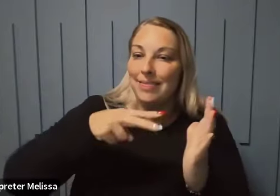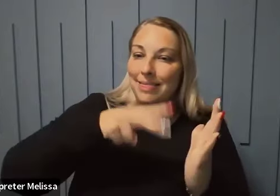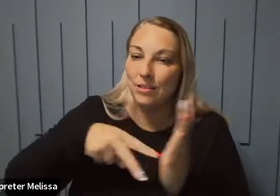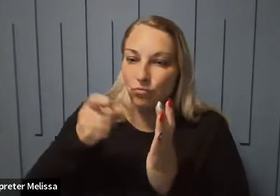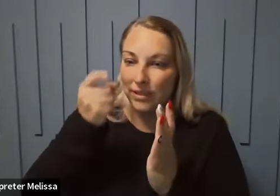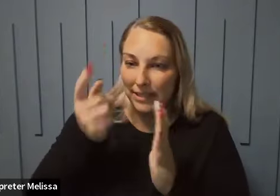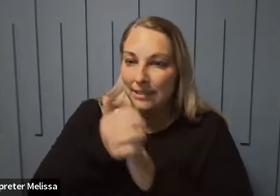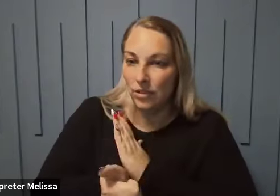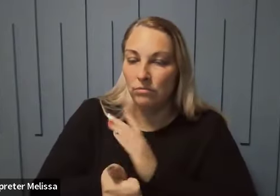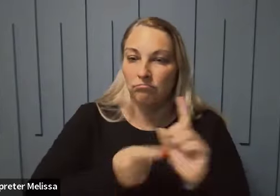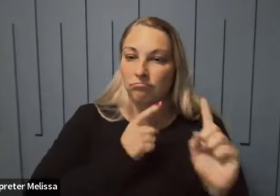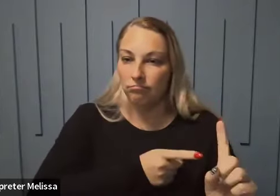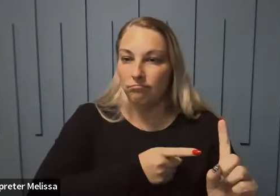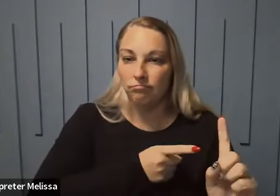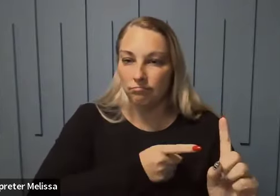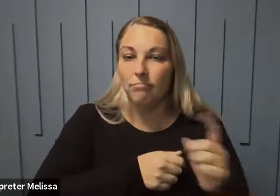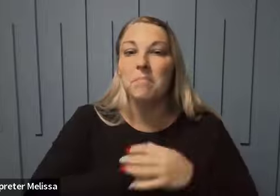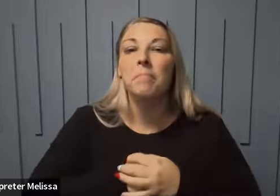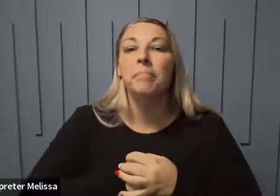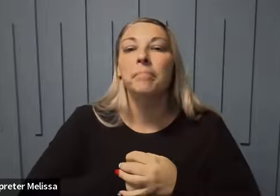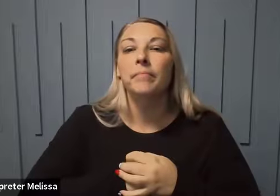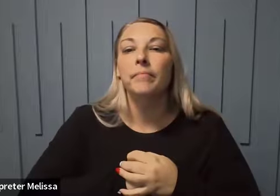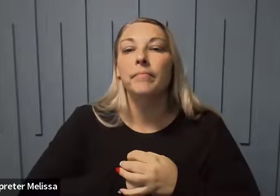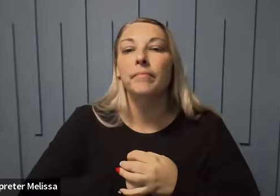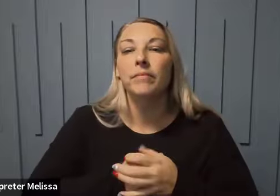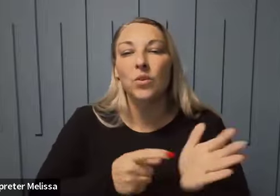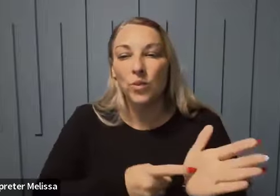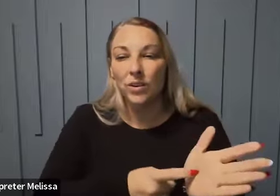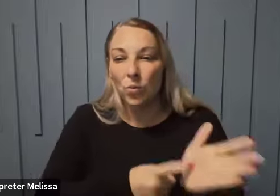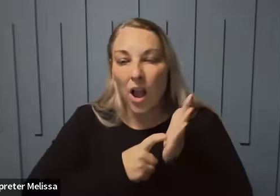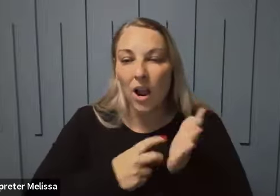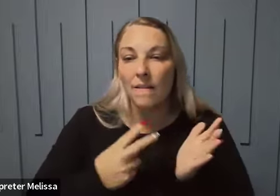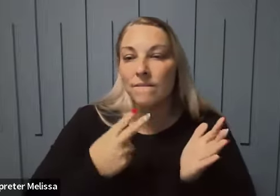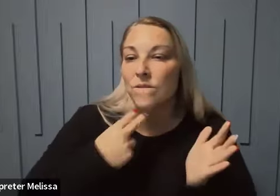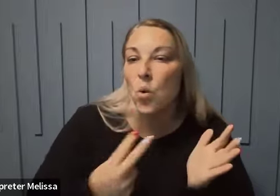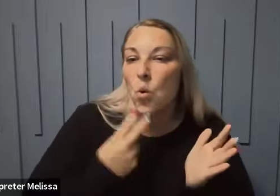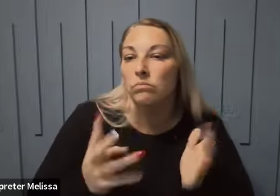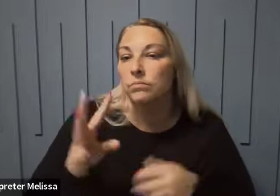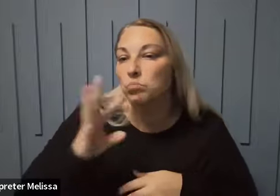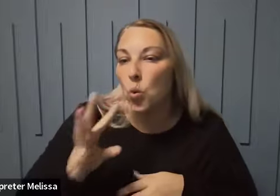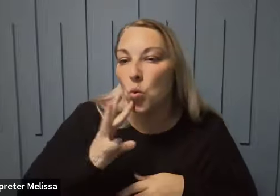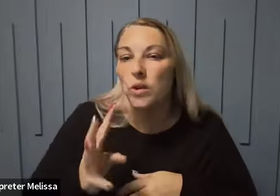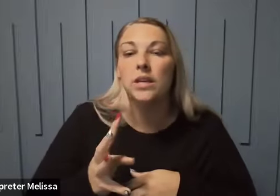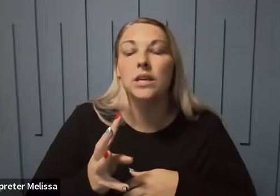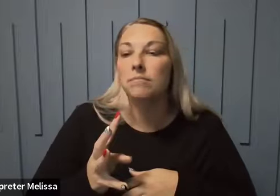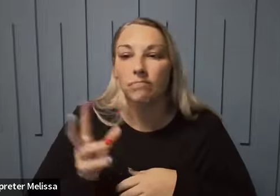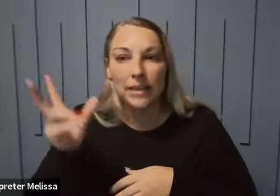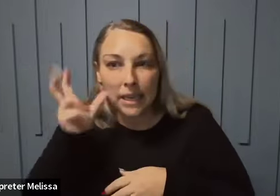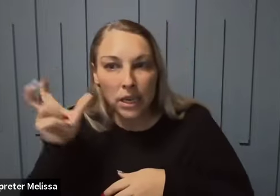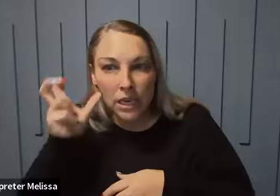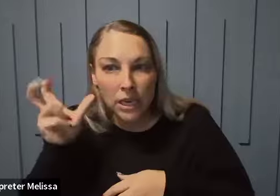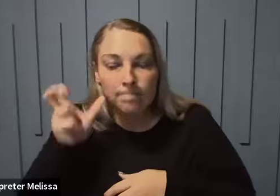purpose. It does not require any spoken English or any hearing. You do not have to be